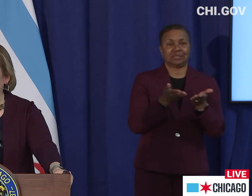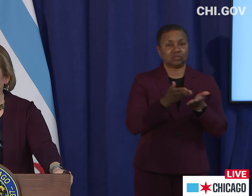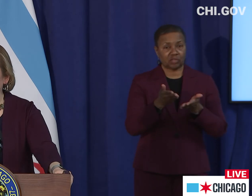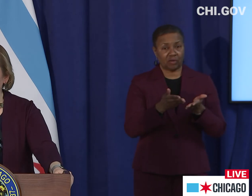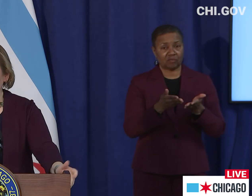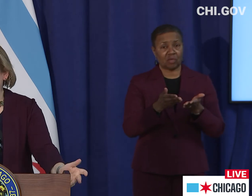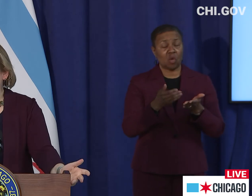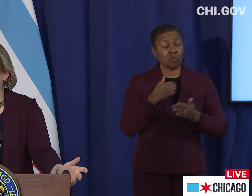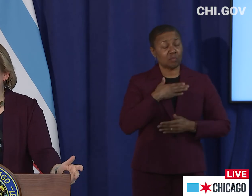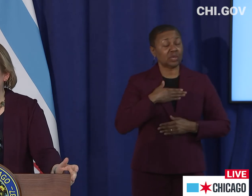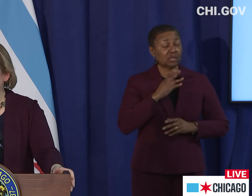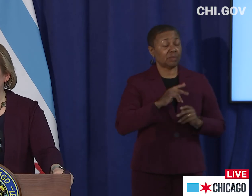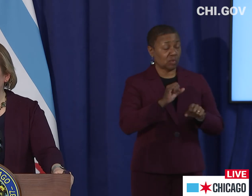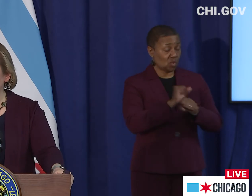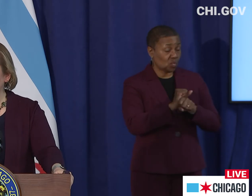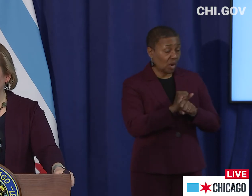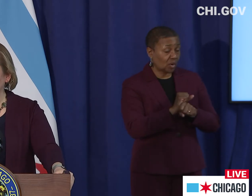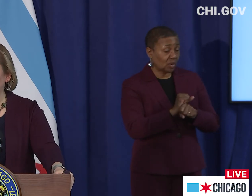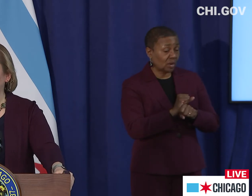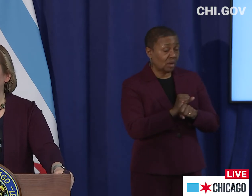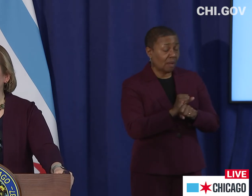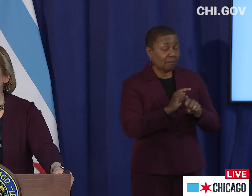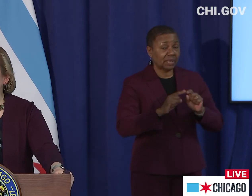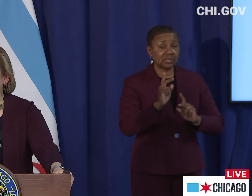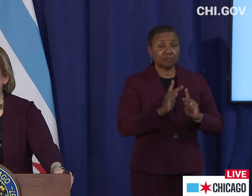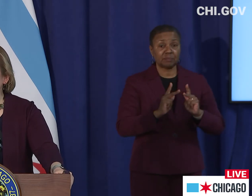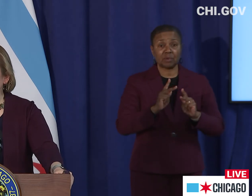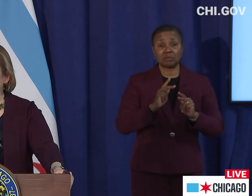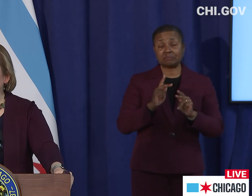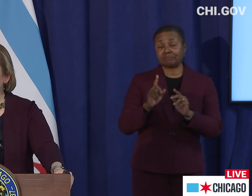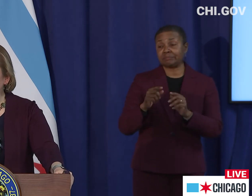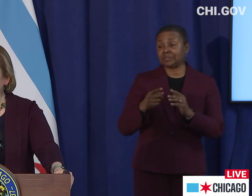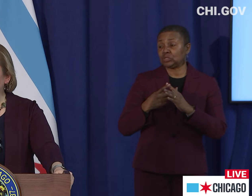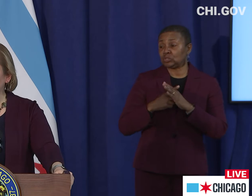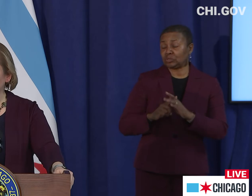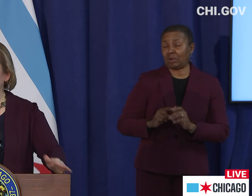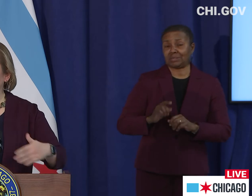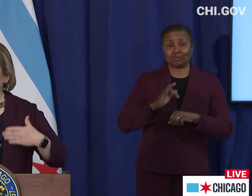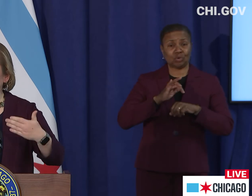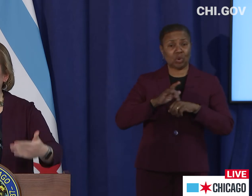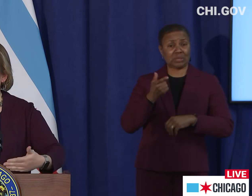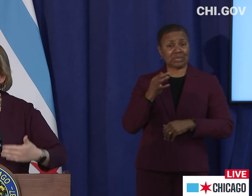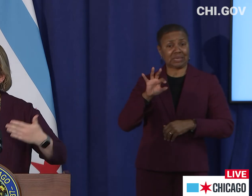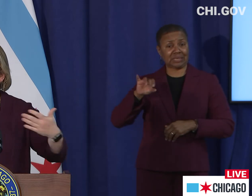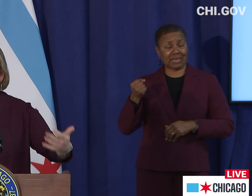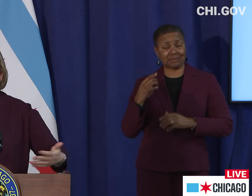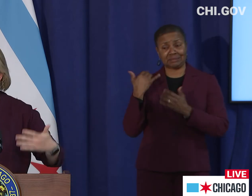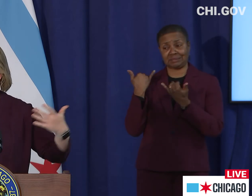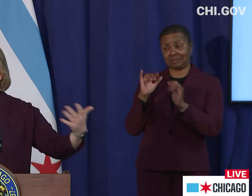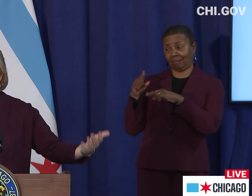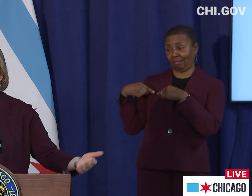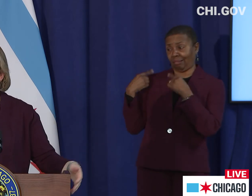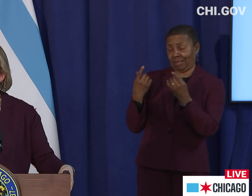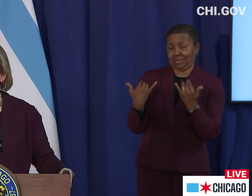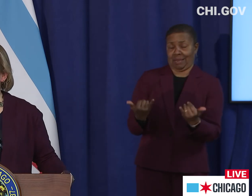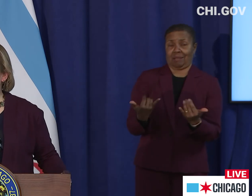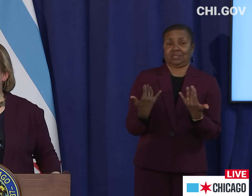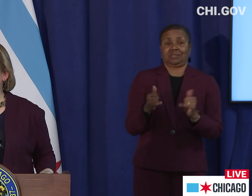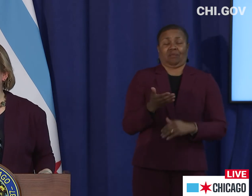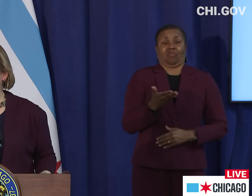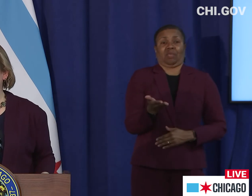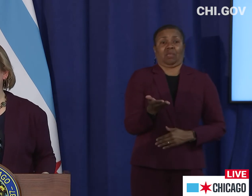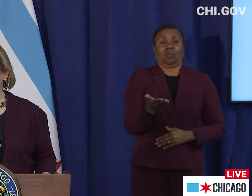but we do have people who have been on the board since the early 90s. To pull more sort of in line with changing